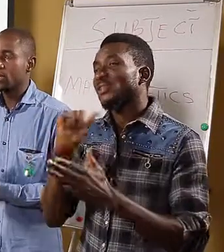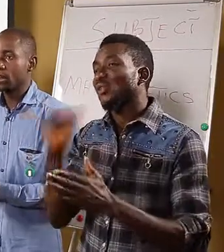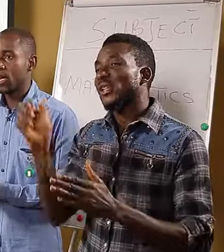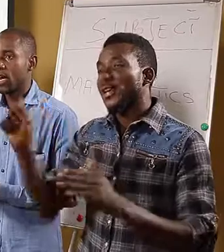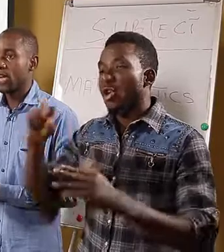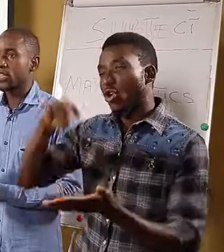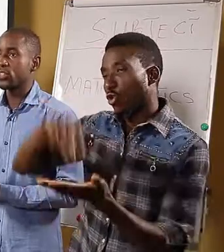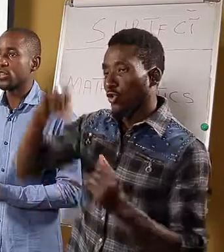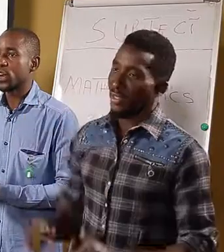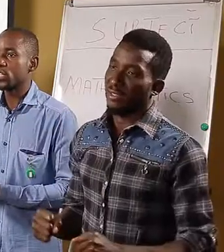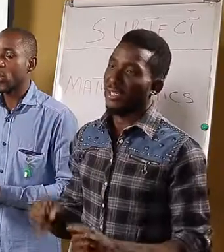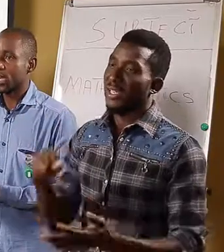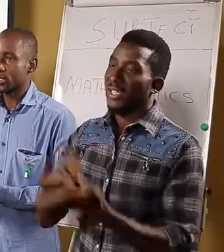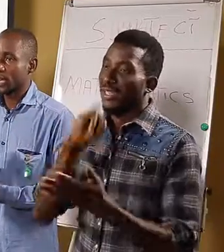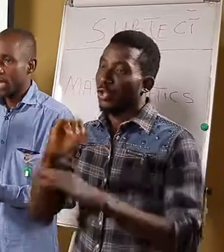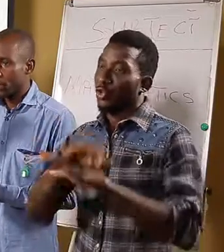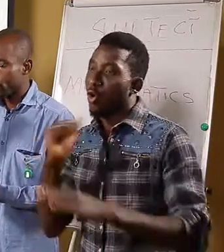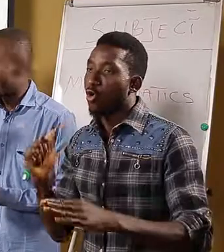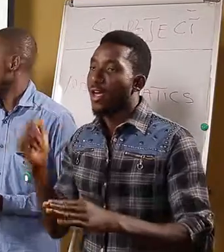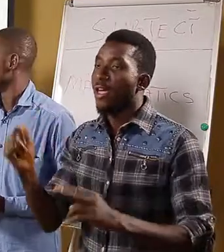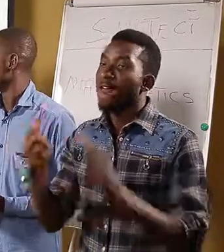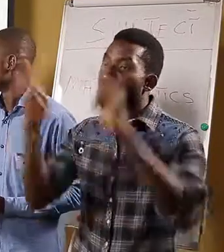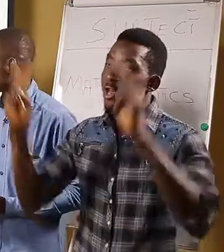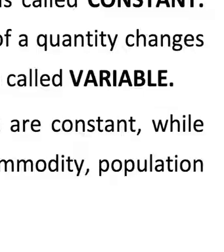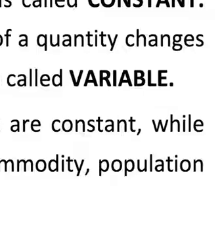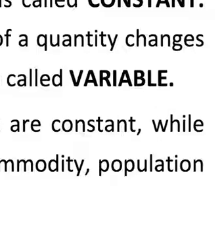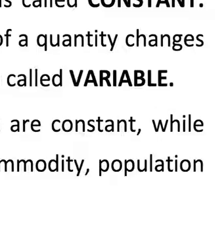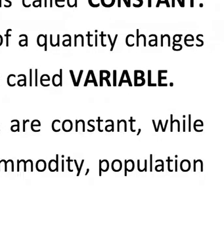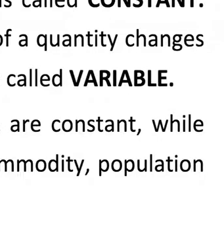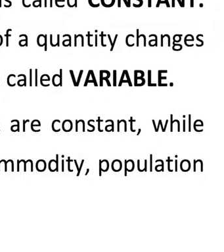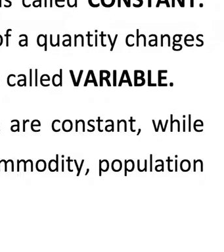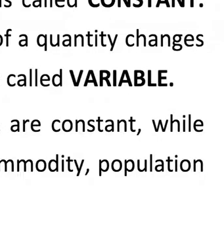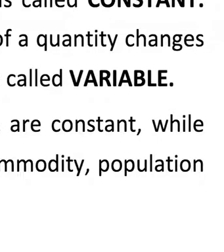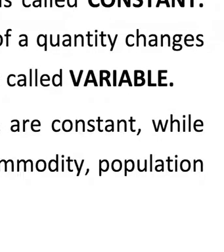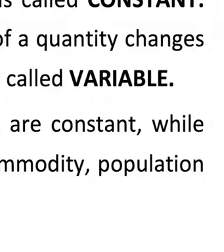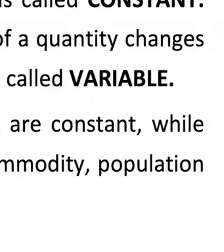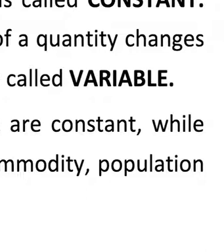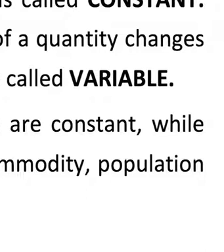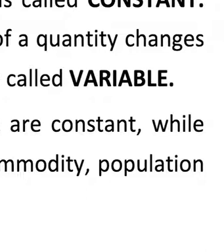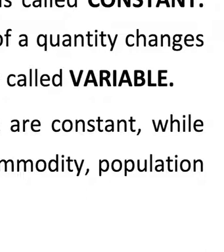constant, rather it is referred to as a variable. For example,